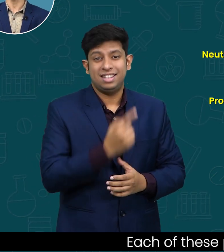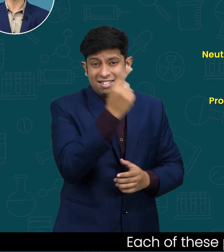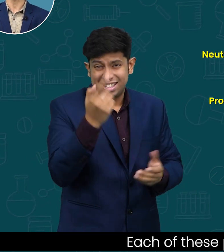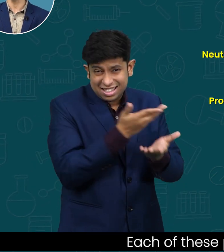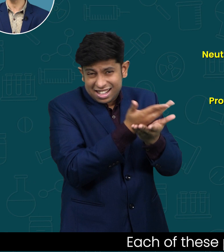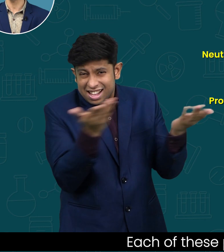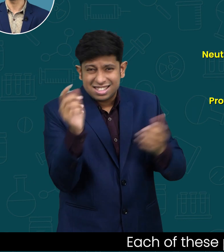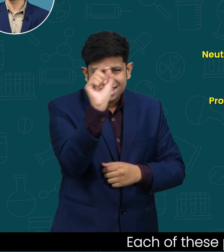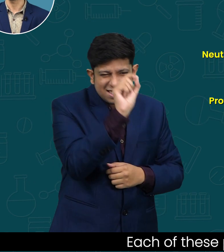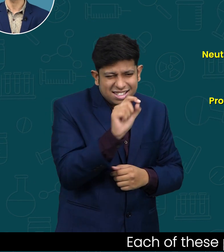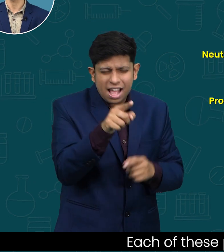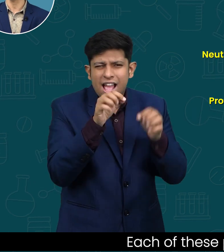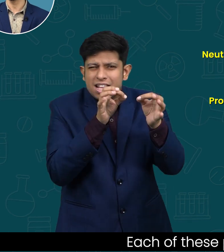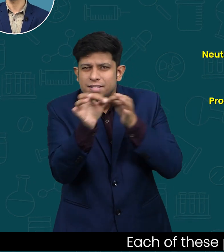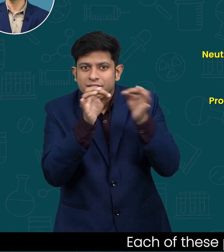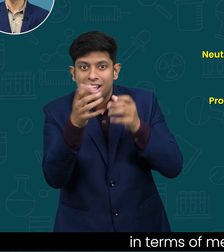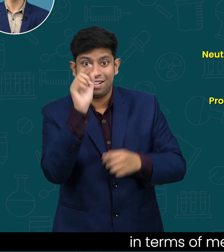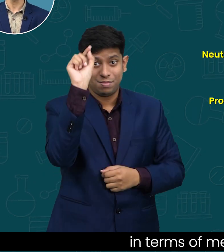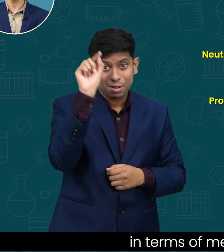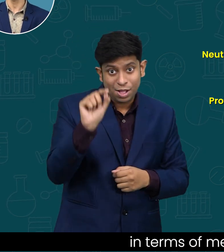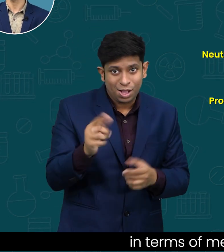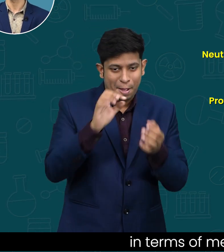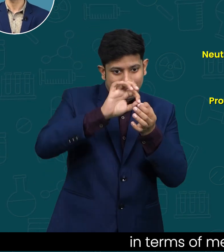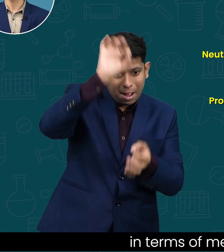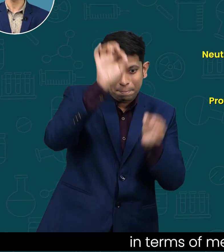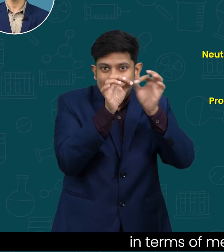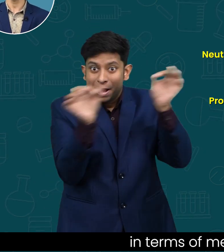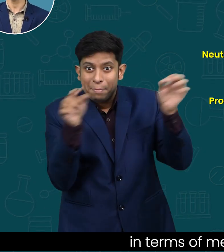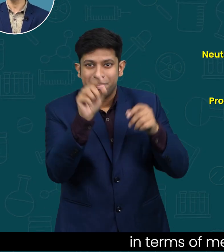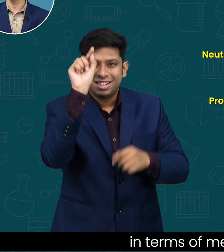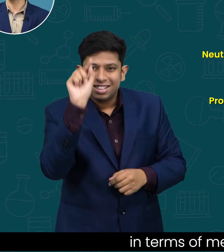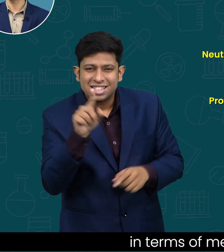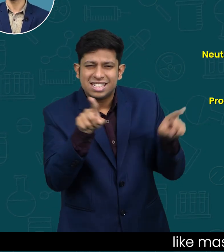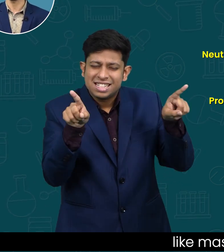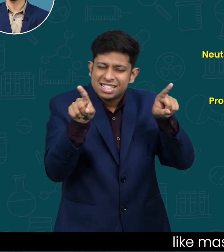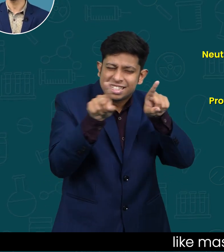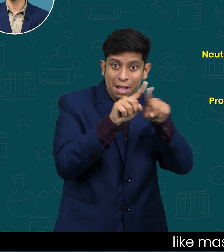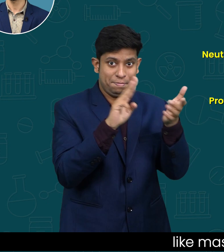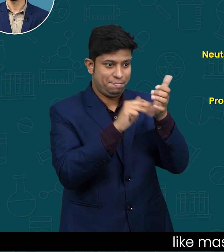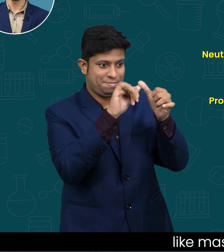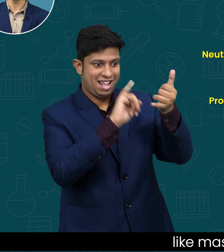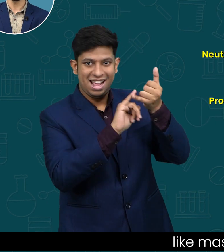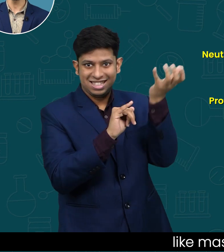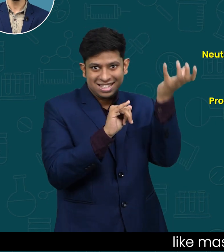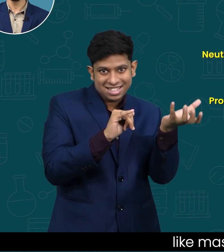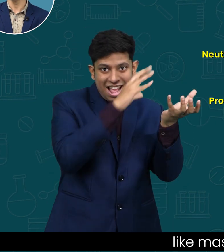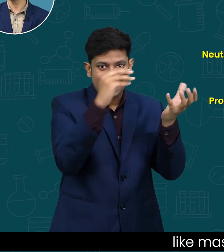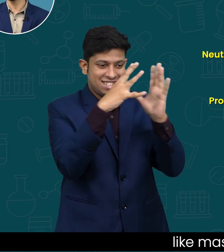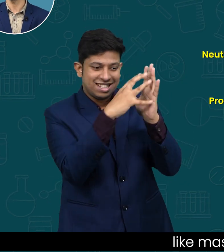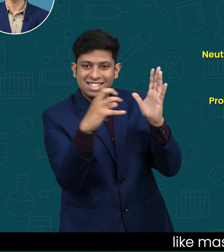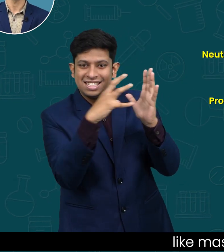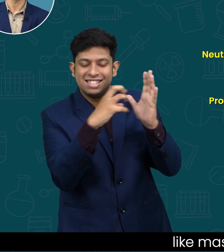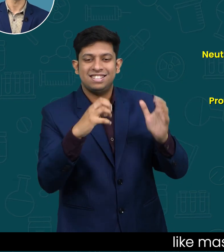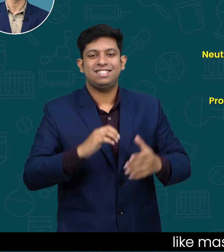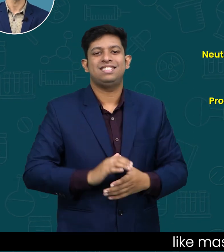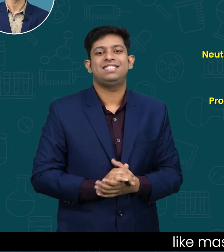Each of these particles is described in terms of measurable properties like mass and